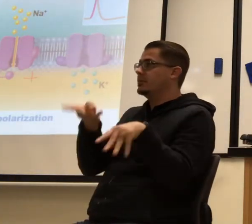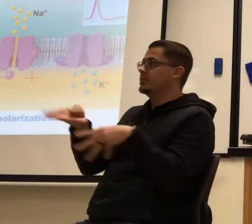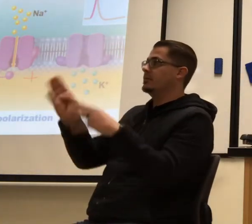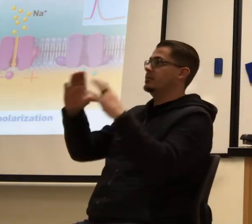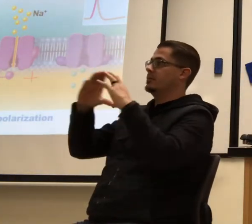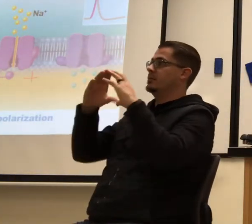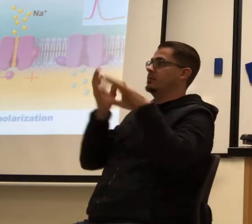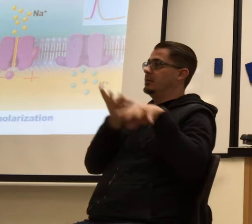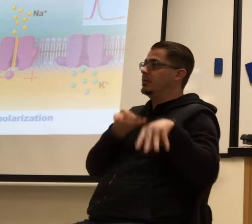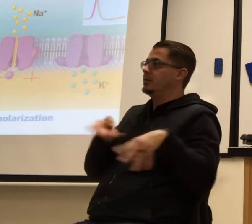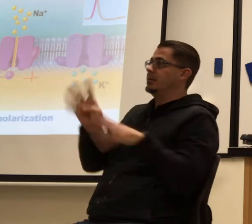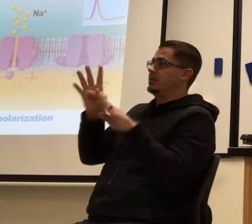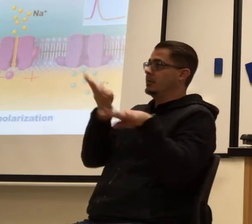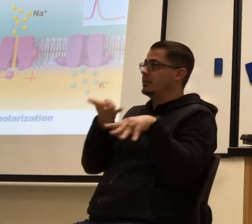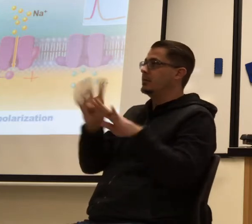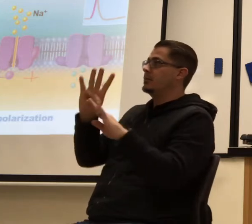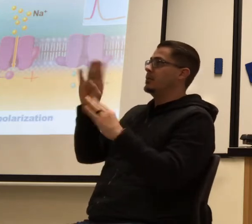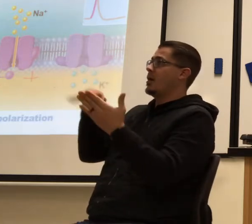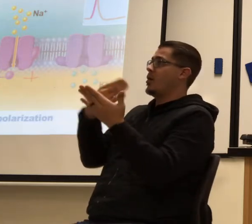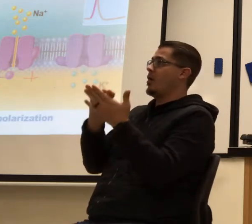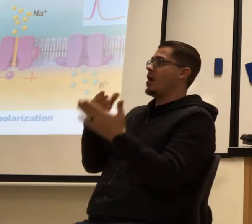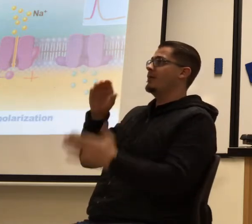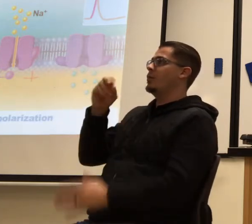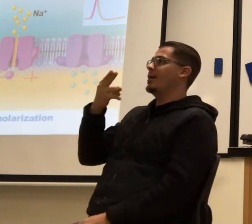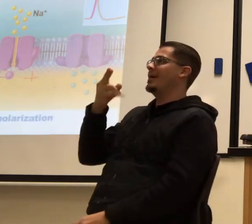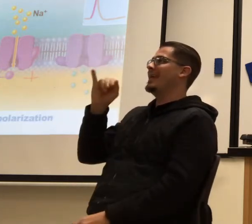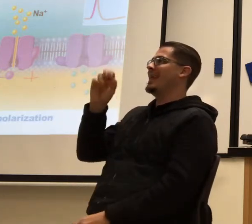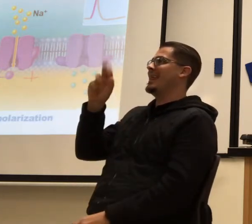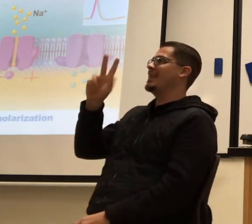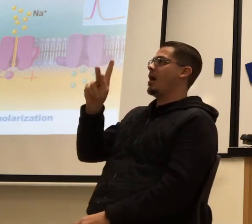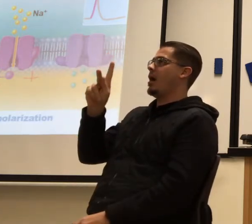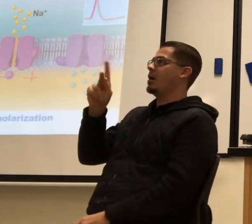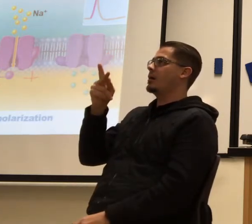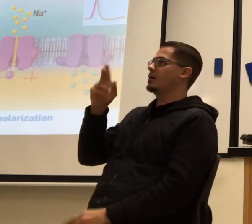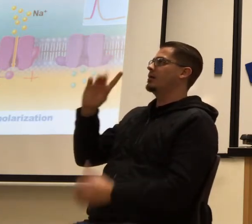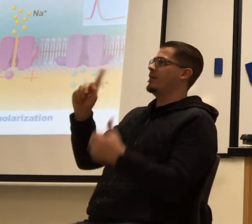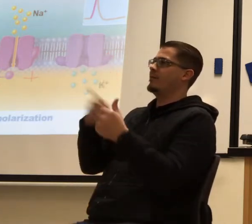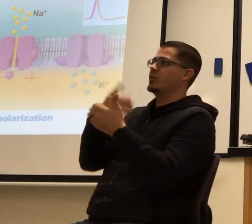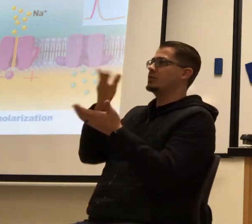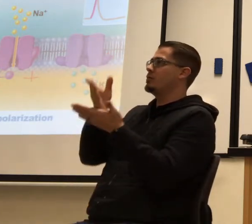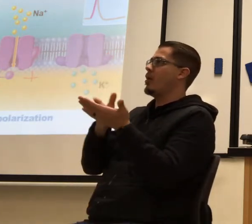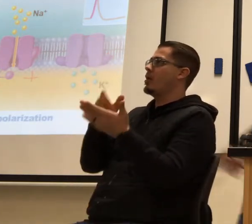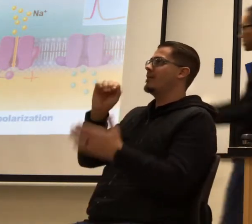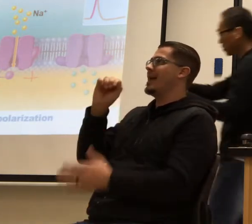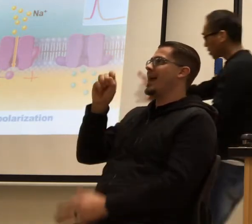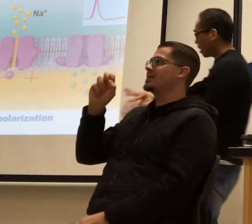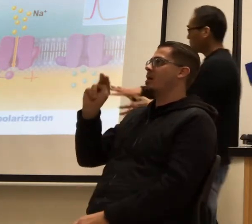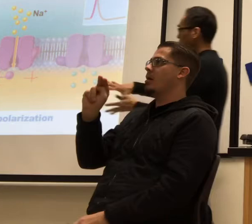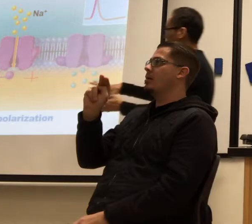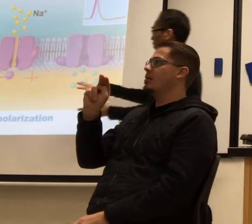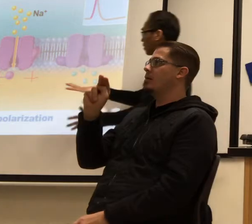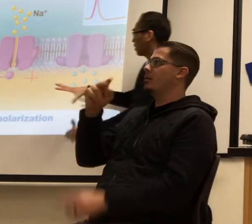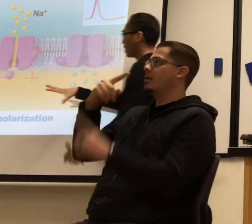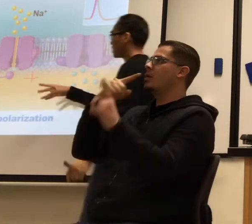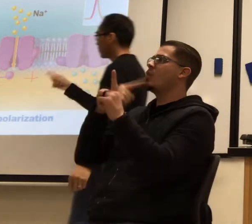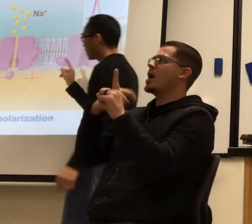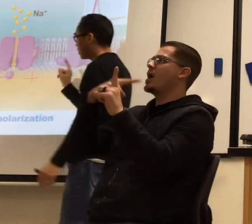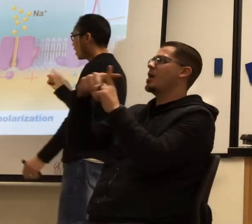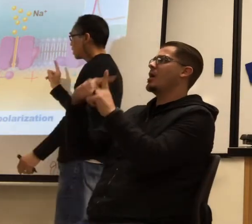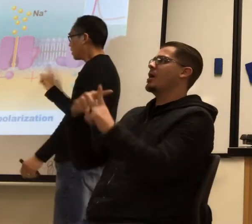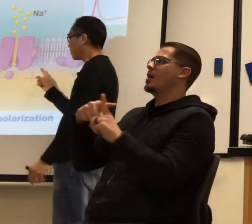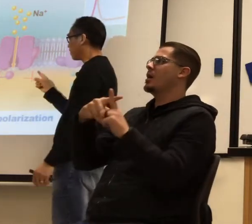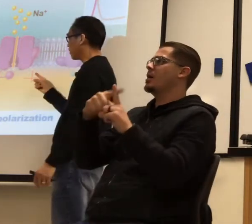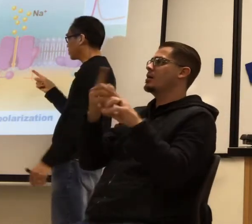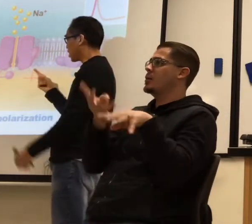Positive charge has arrived to the axon hillock, the first segment of the axon. It has to come here. It has to